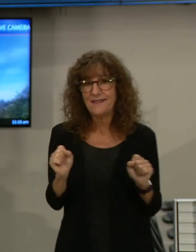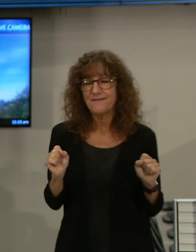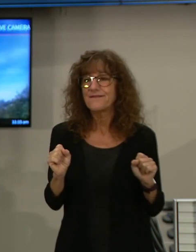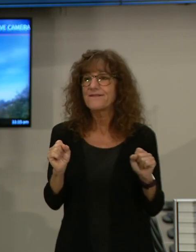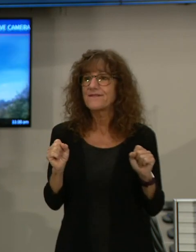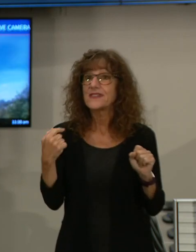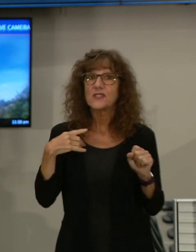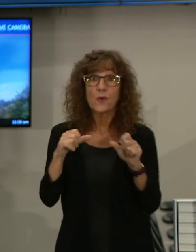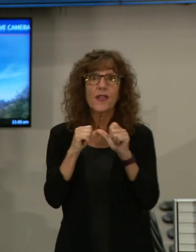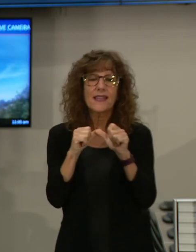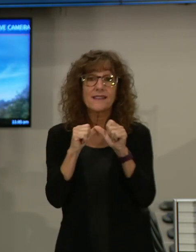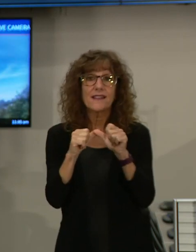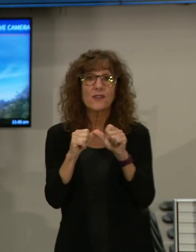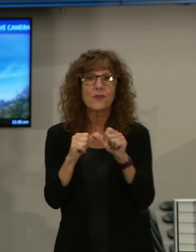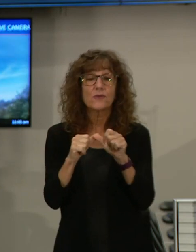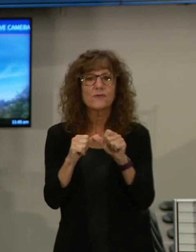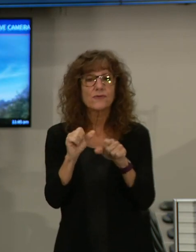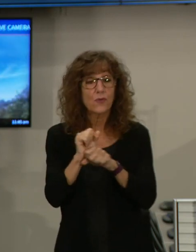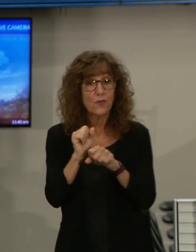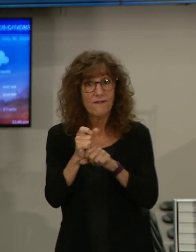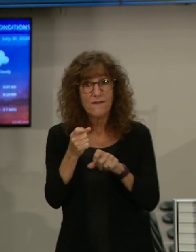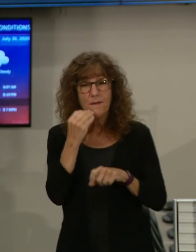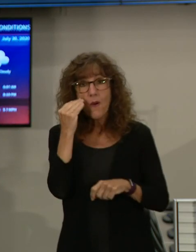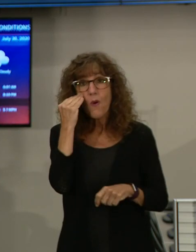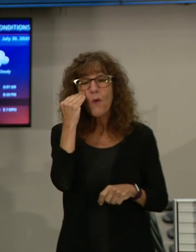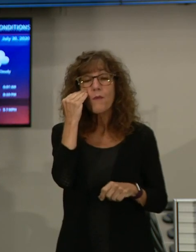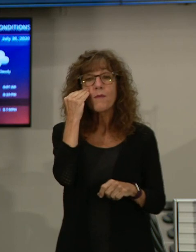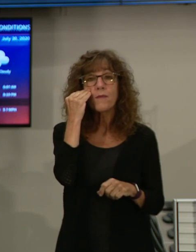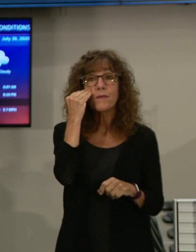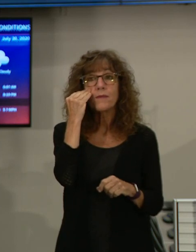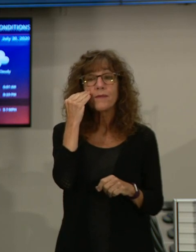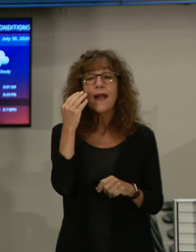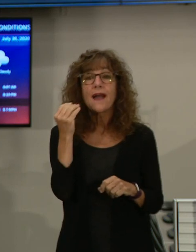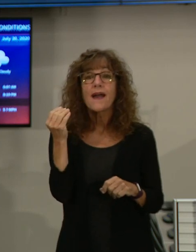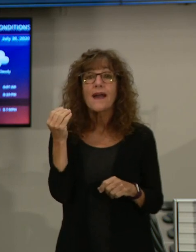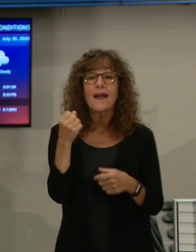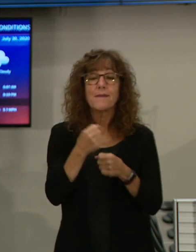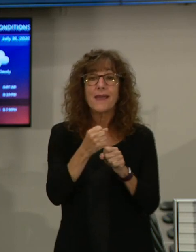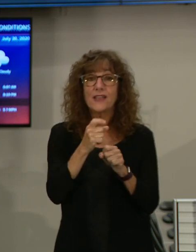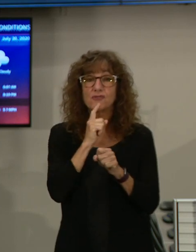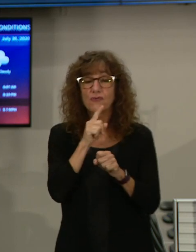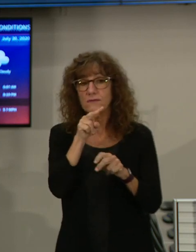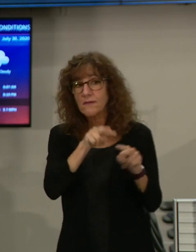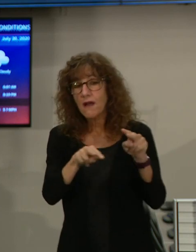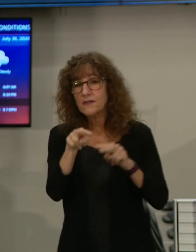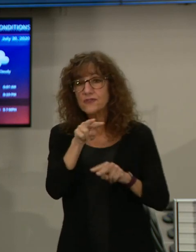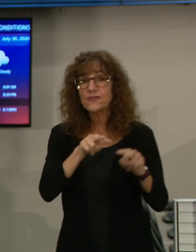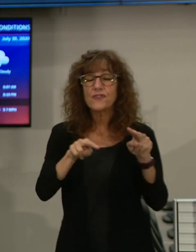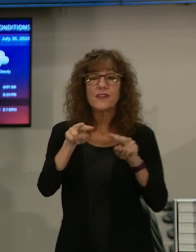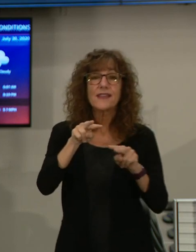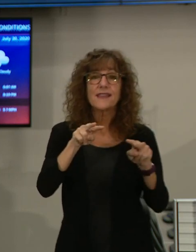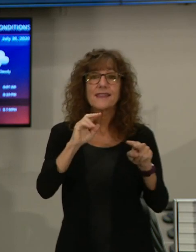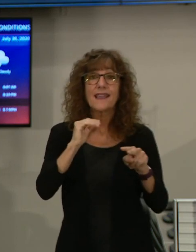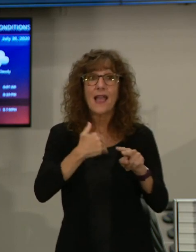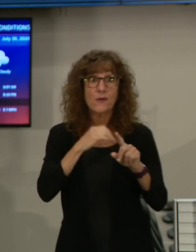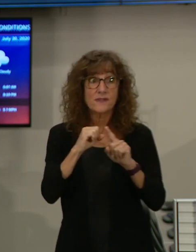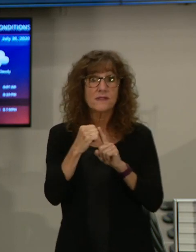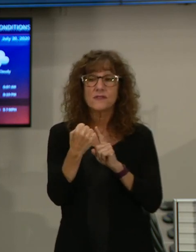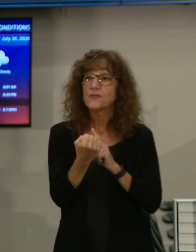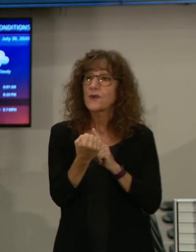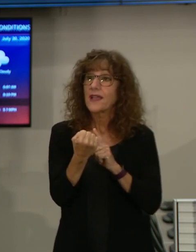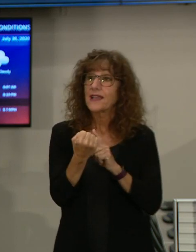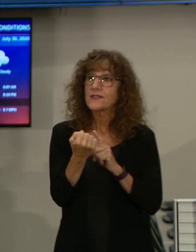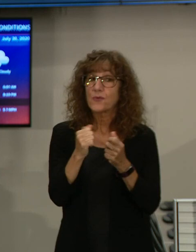are continuing to telework and to make sure that we are monitoring our situation,